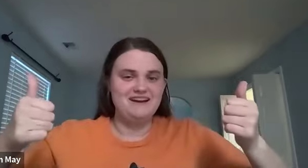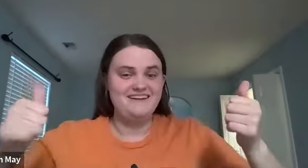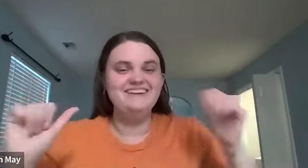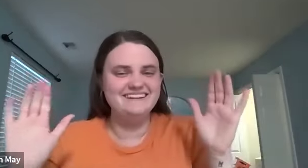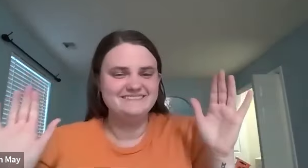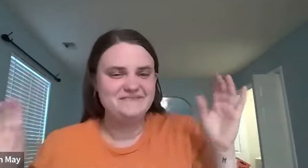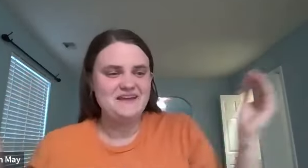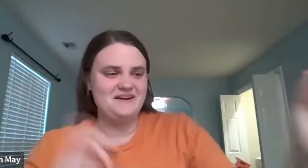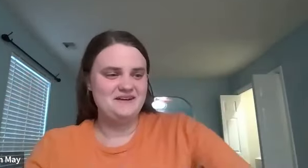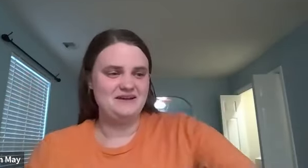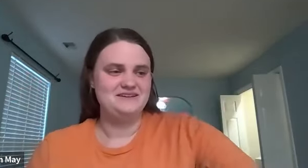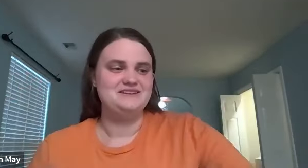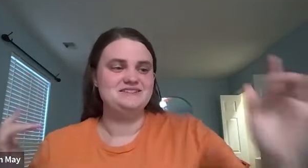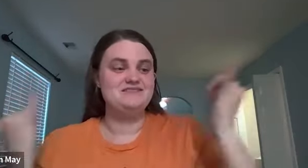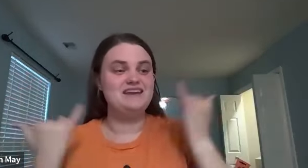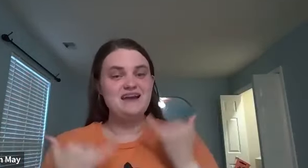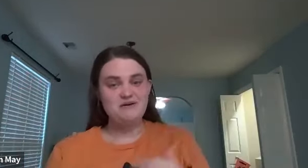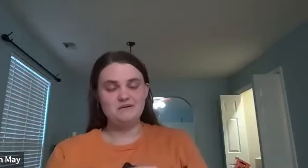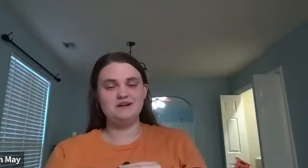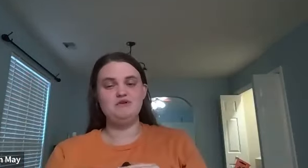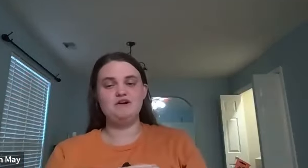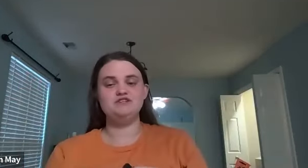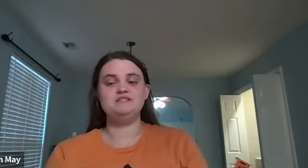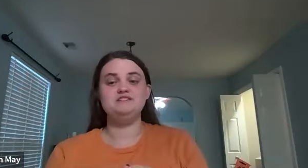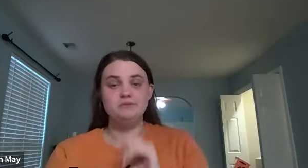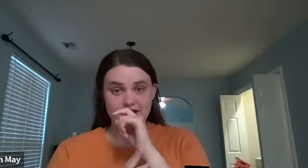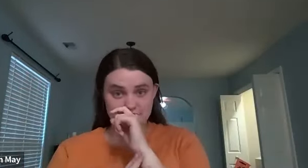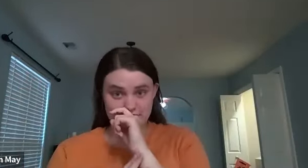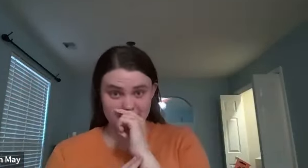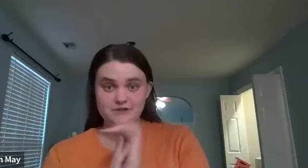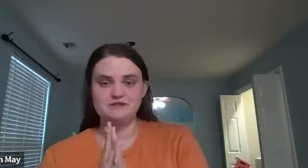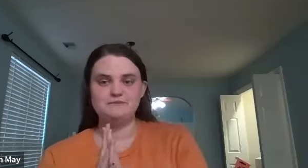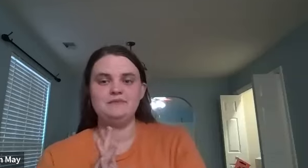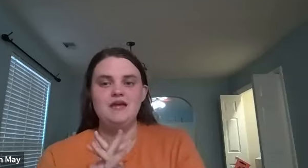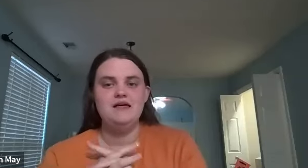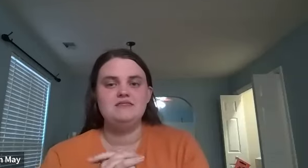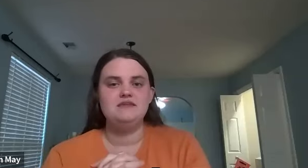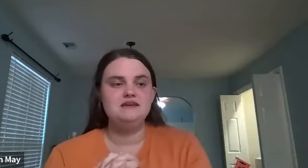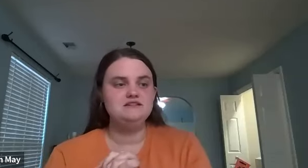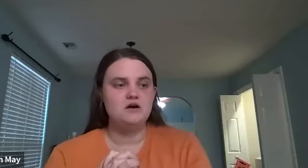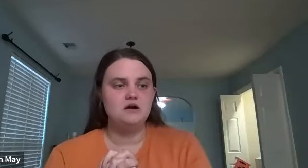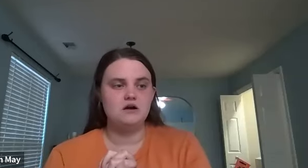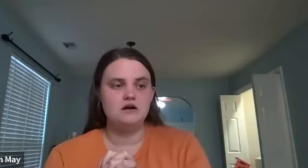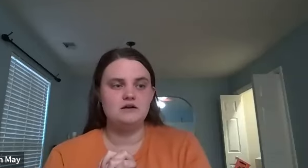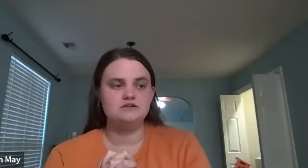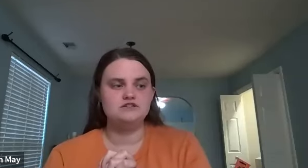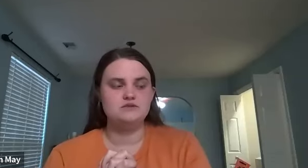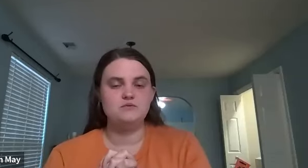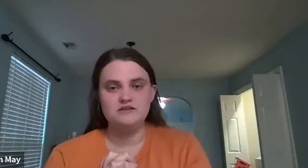now? Okay. So now what we're going to move on to is WH question words. These are, so one of the